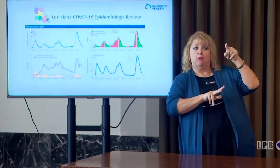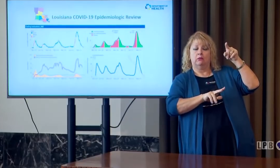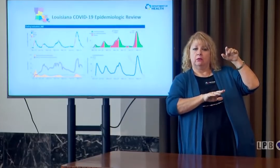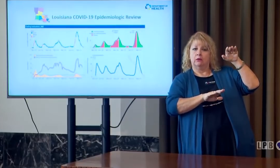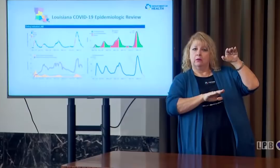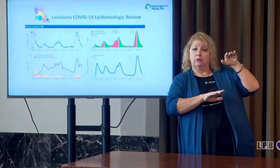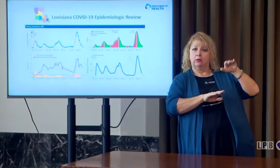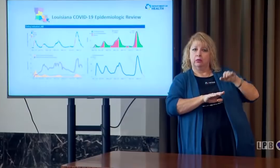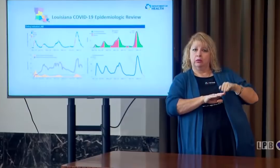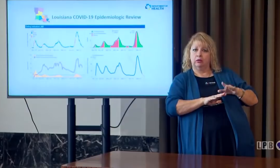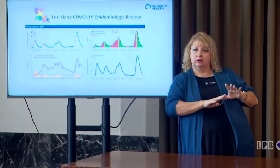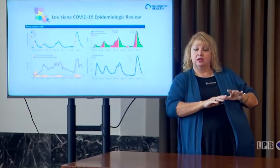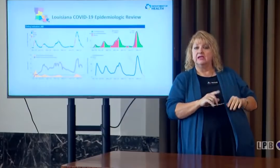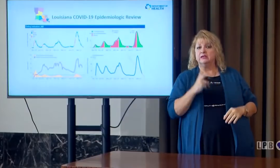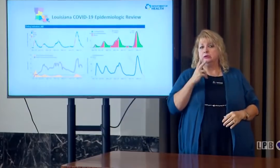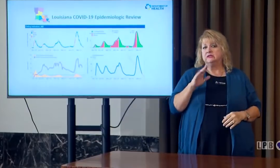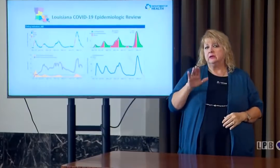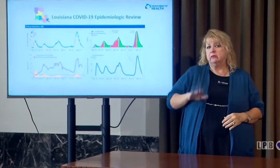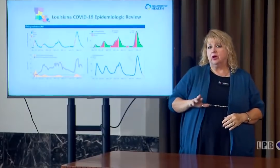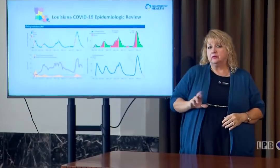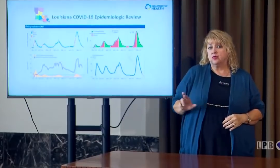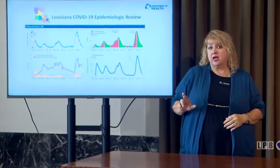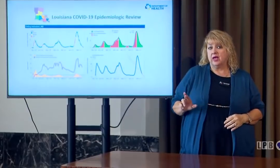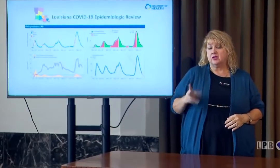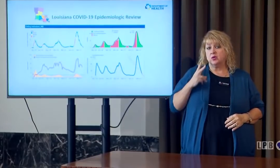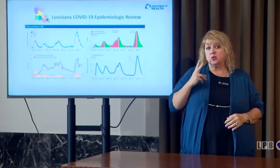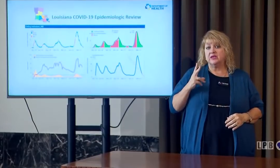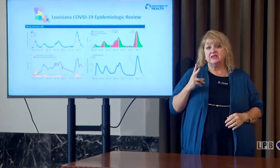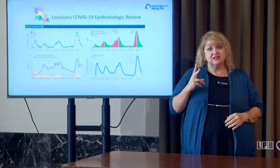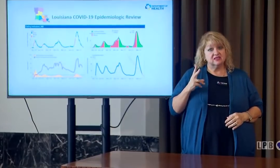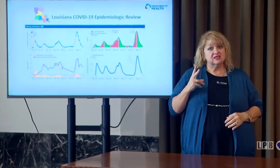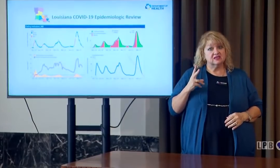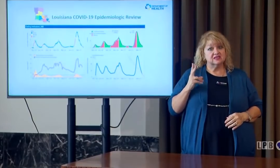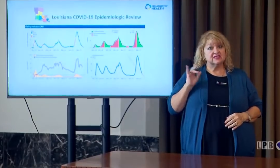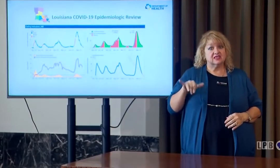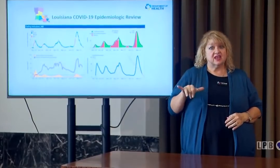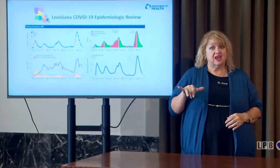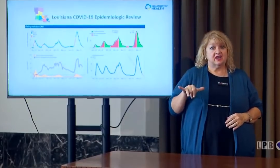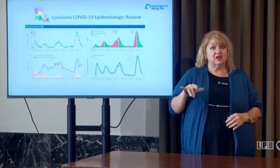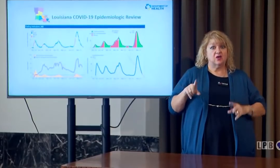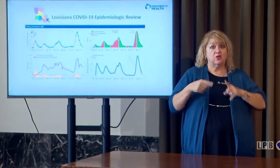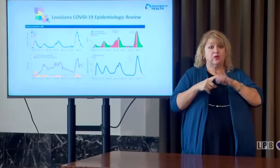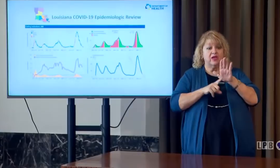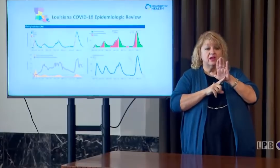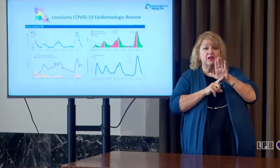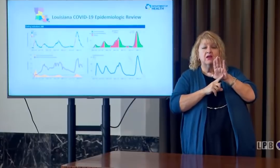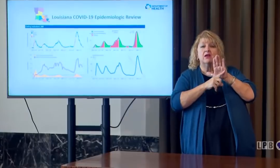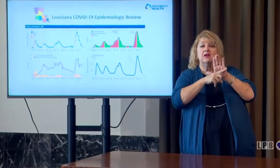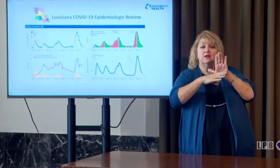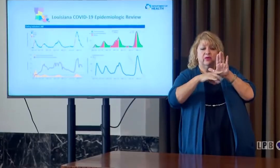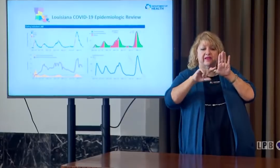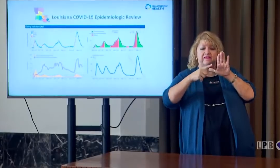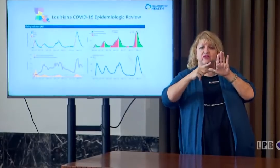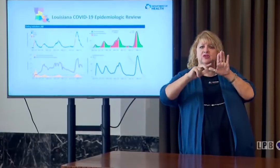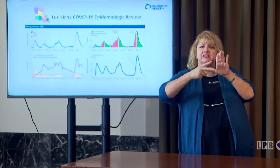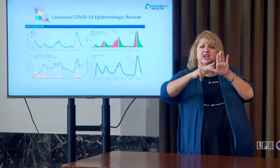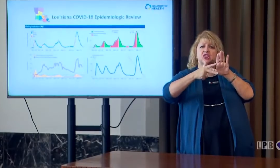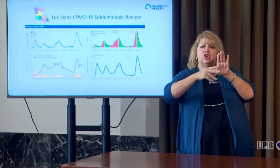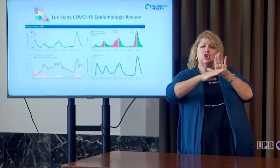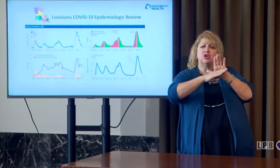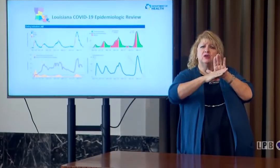We're down, you can see in that graph in the bottom right, we're pretty much where we were when this surge started. There was about a 3-month